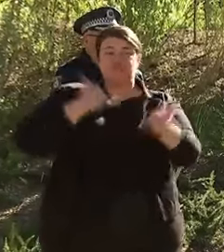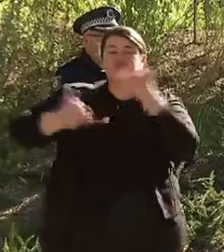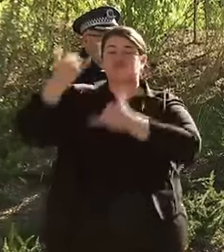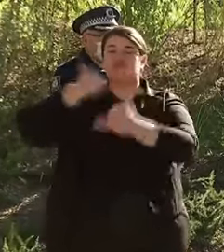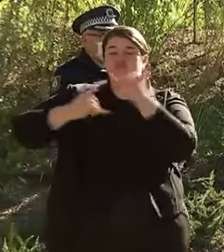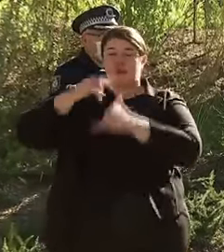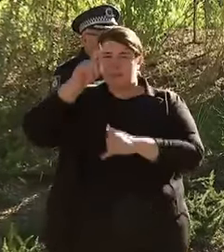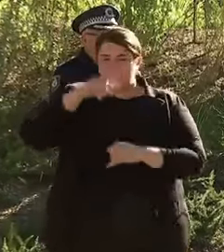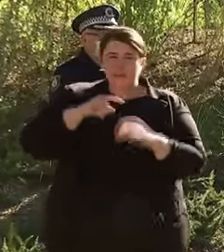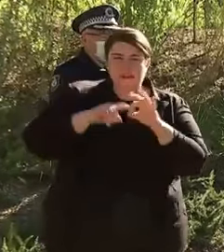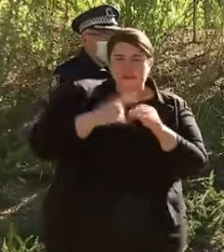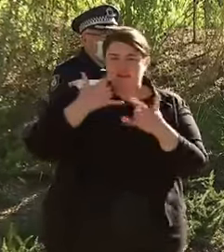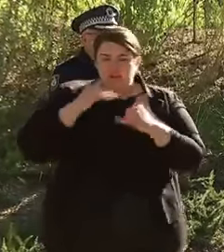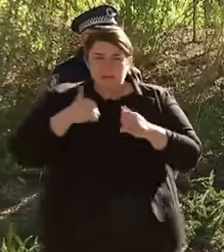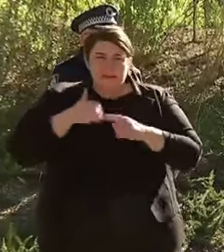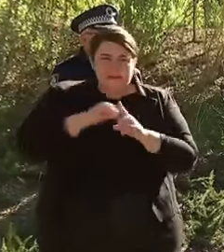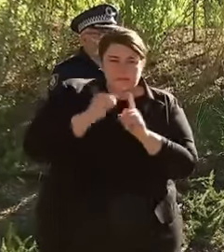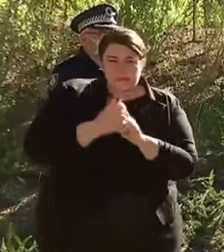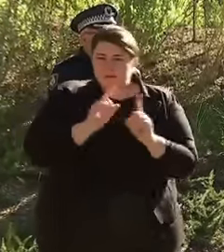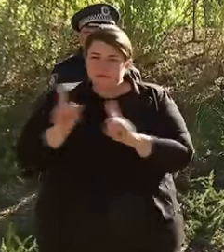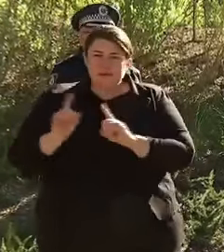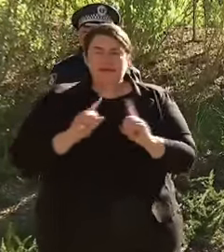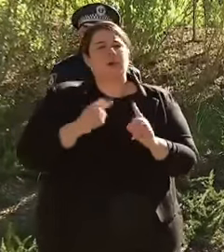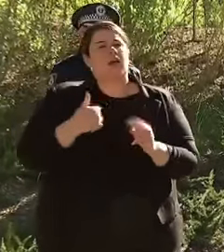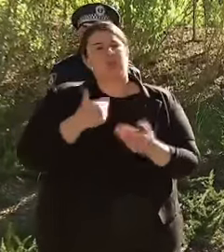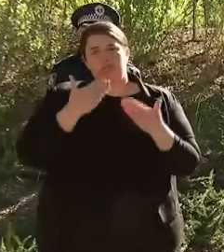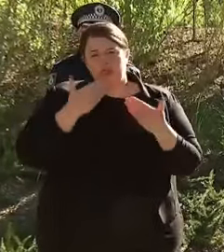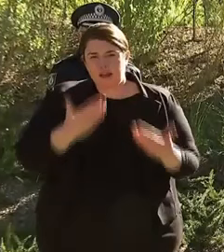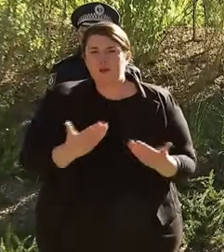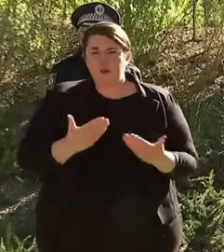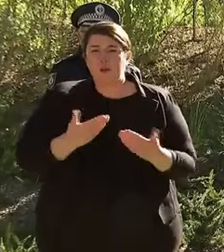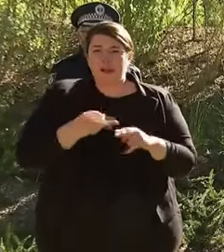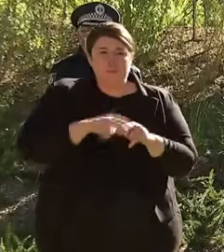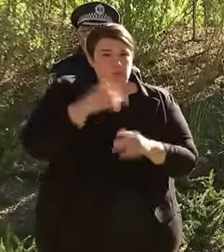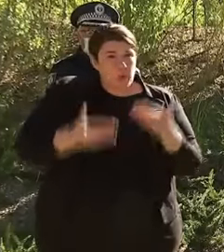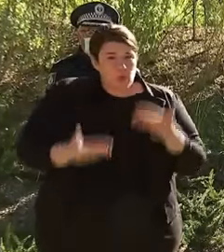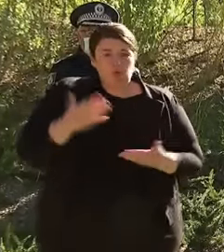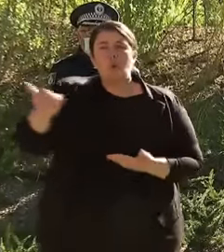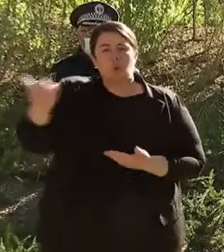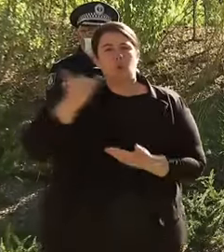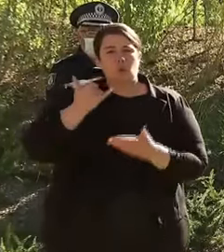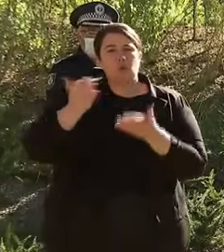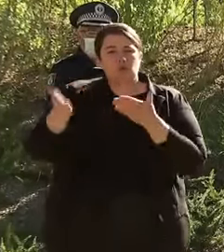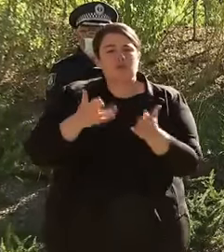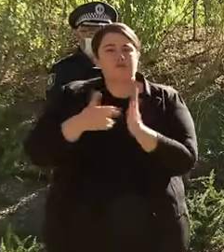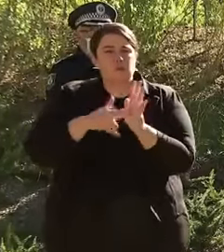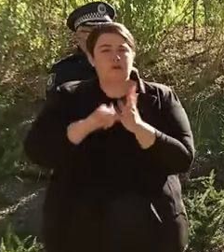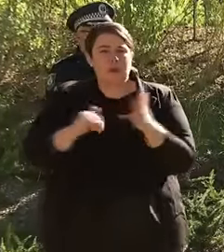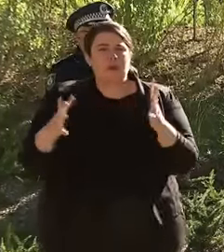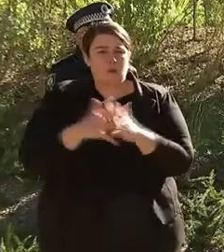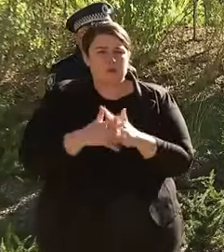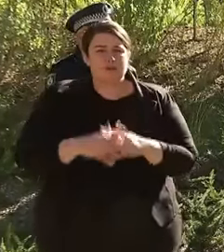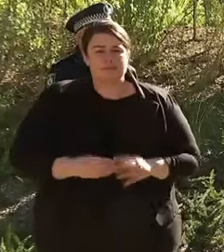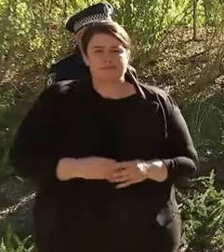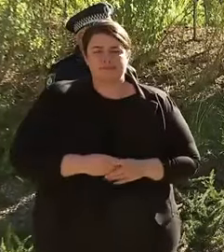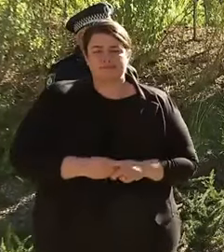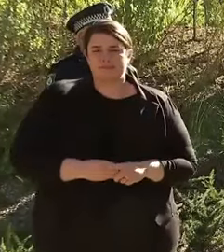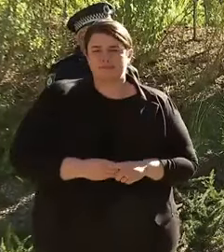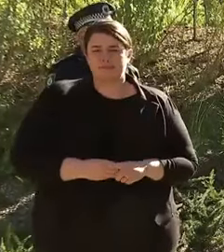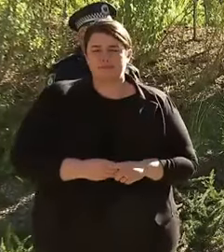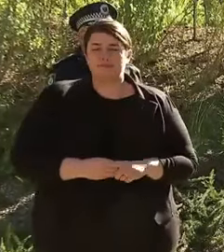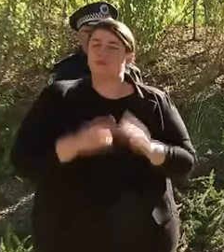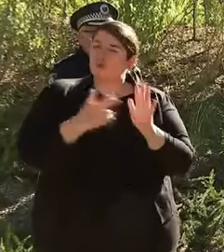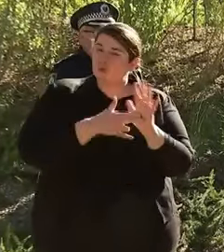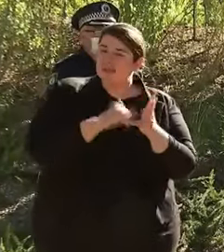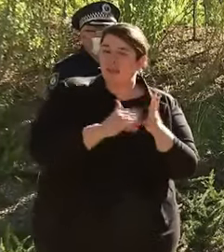people are so interested in looking up the information. We encourage that to continue. And I do also want to foreshadow that the New South Wales